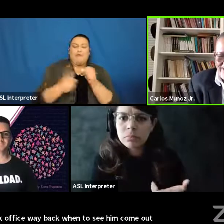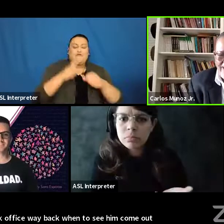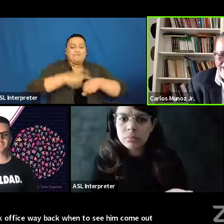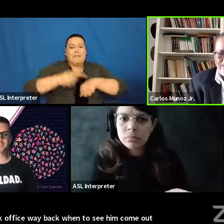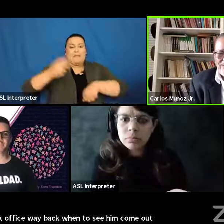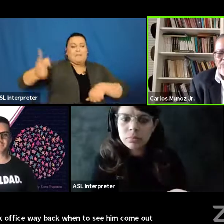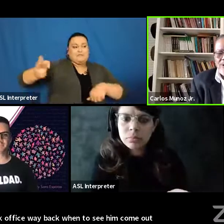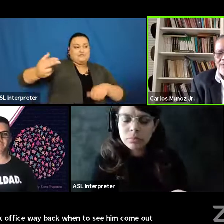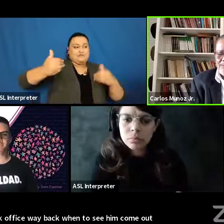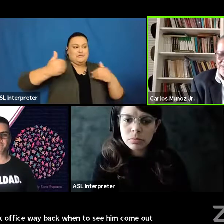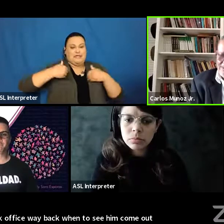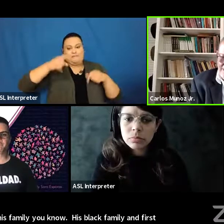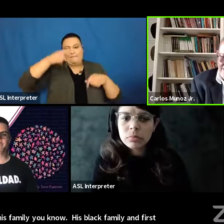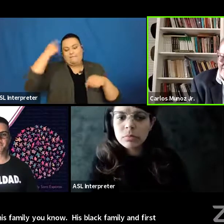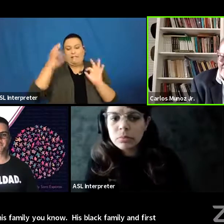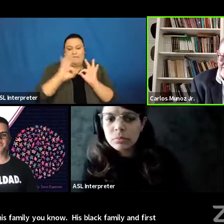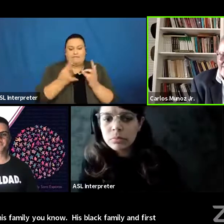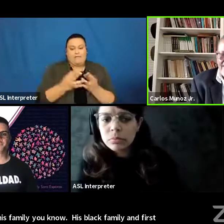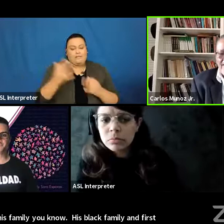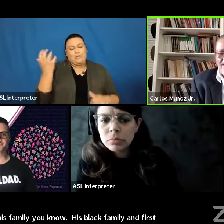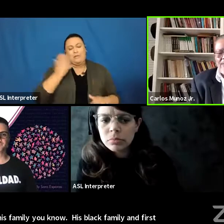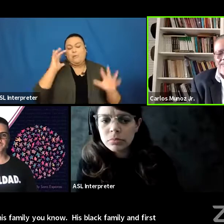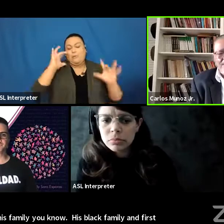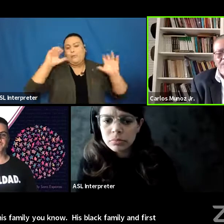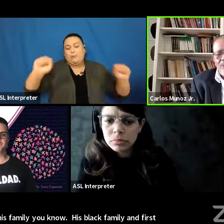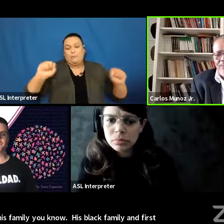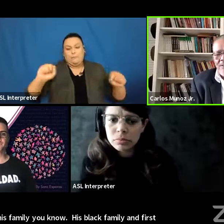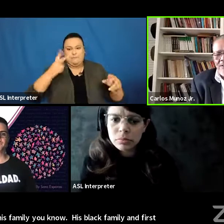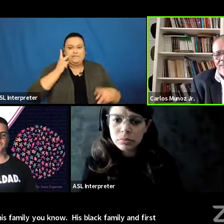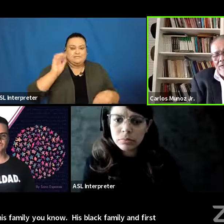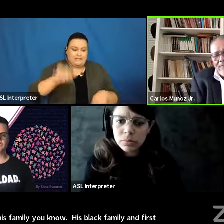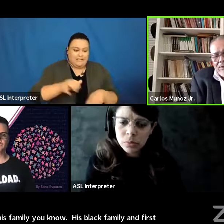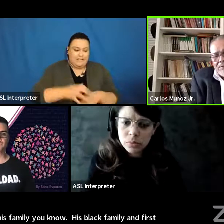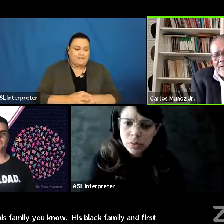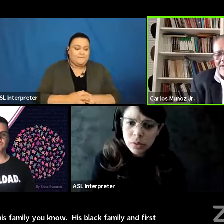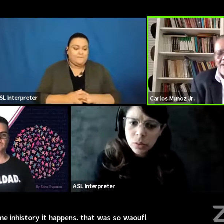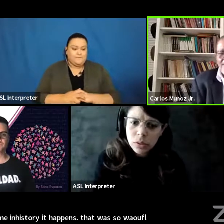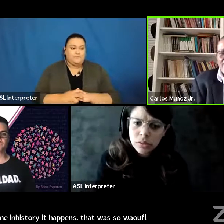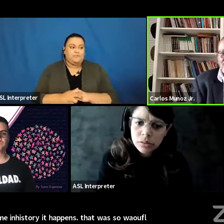know, that was so wonderful to see that. And I was very hopeful,